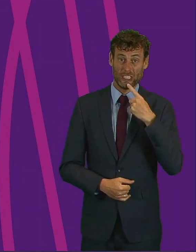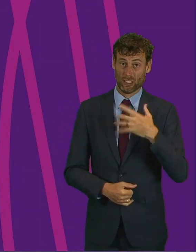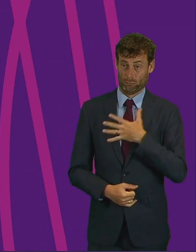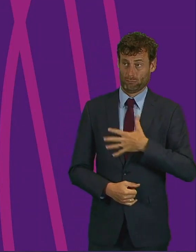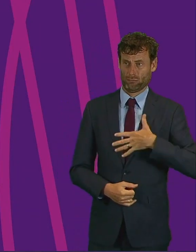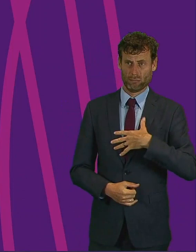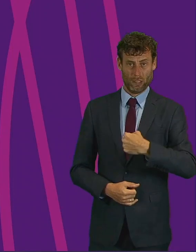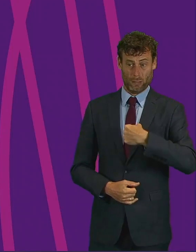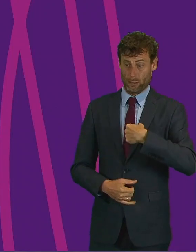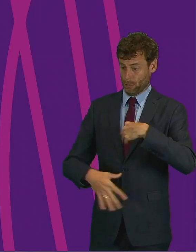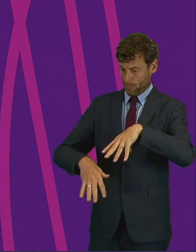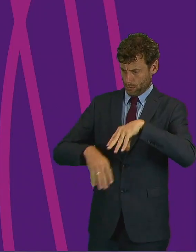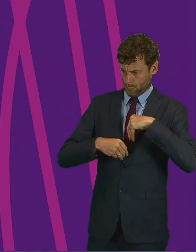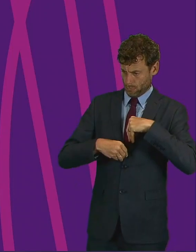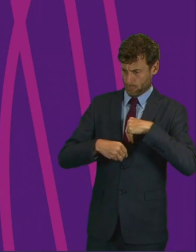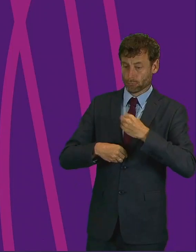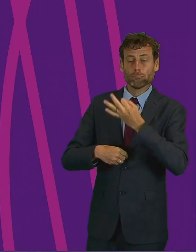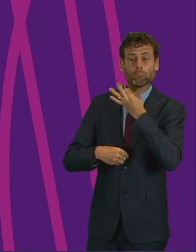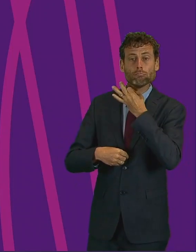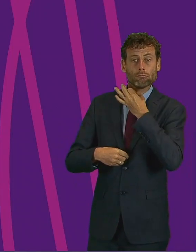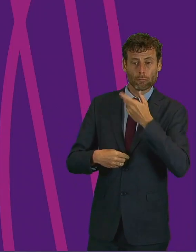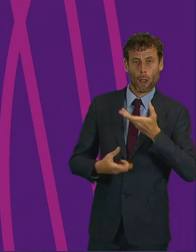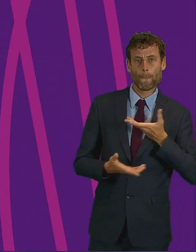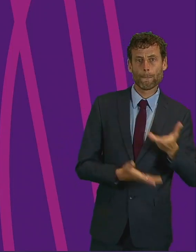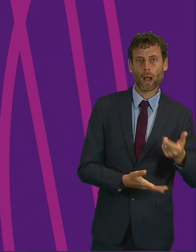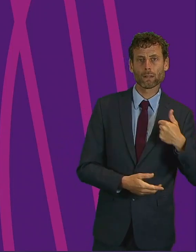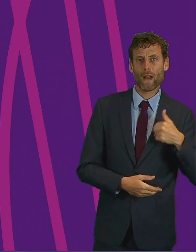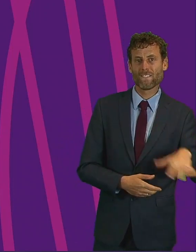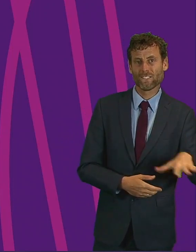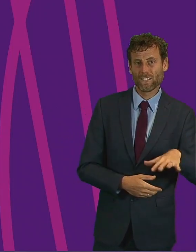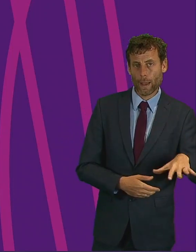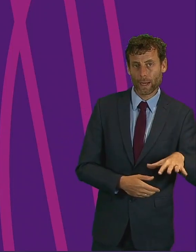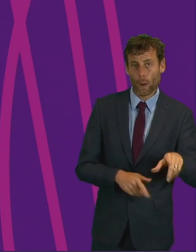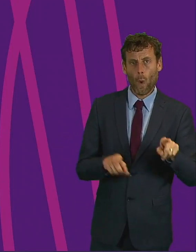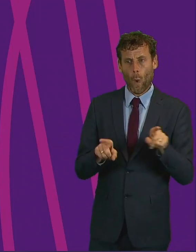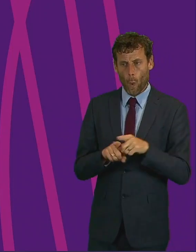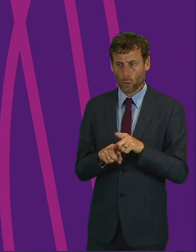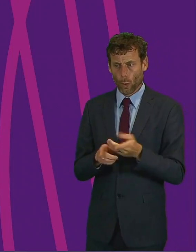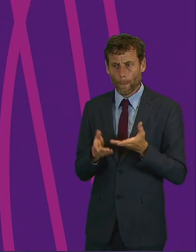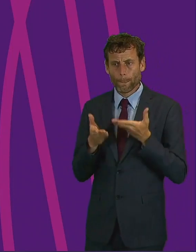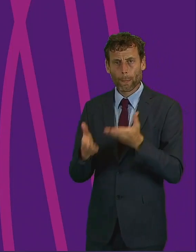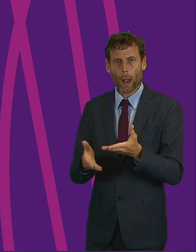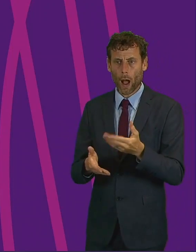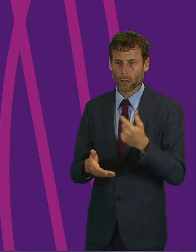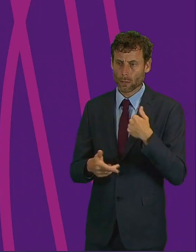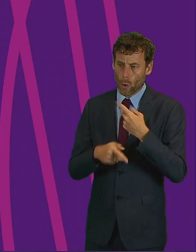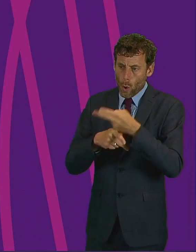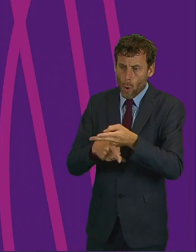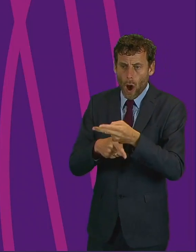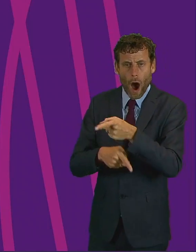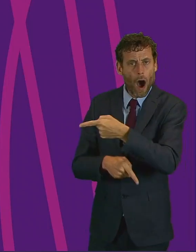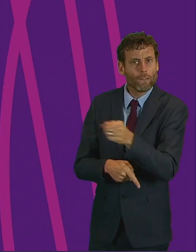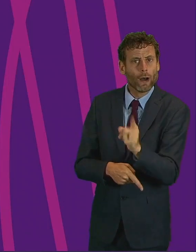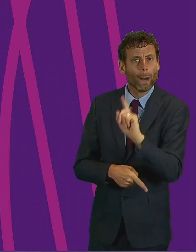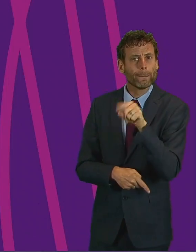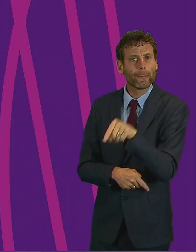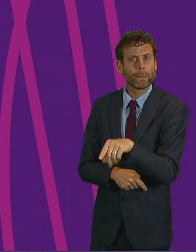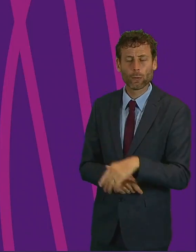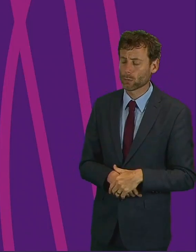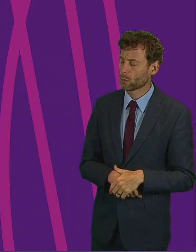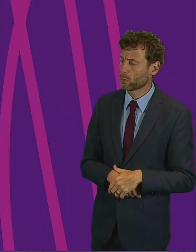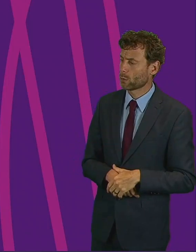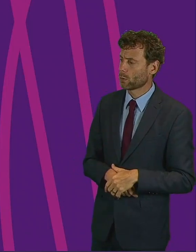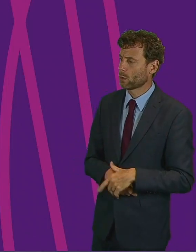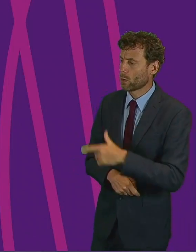her family and for the vulnerable people that she cares for. So, First Minister, when